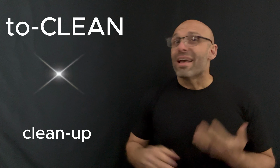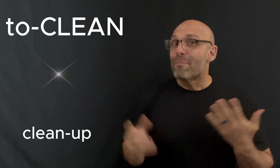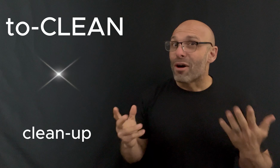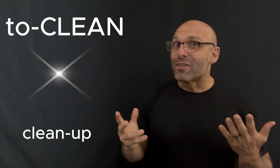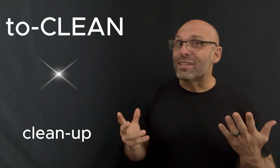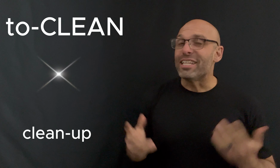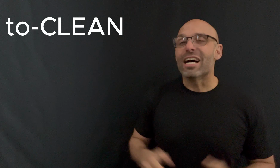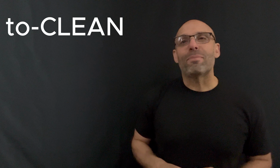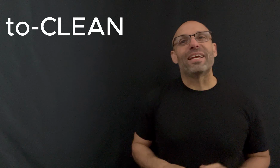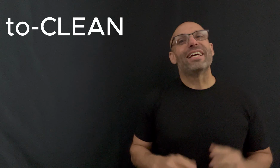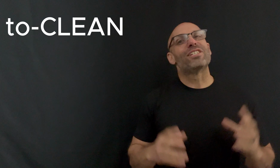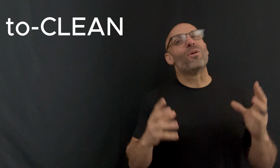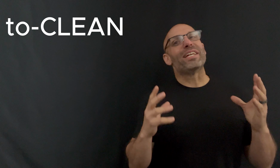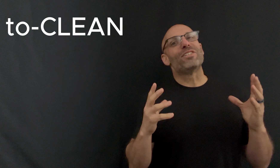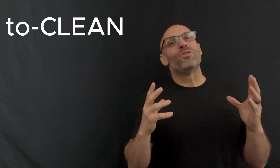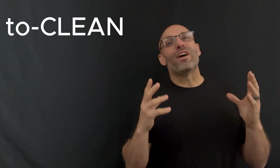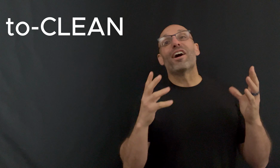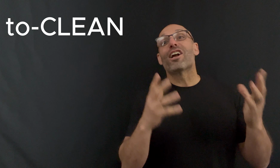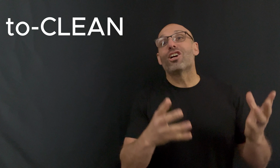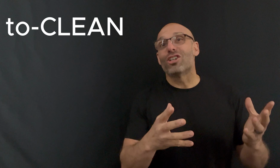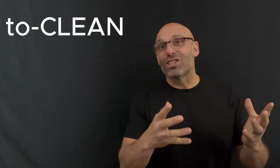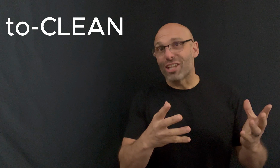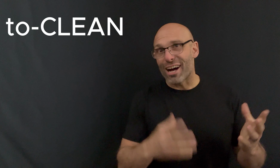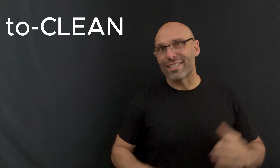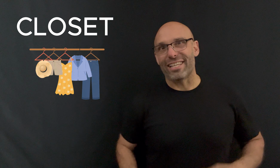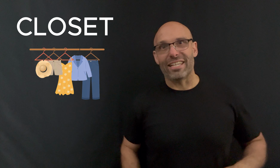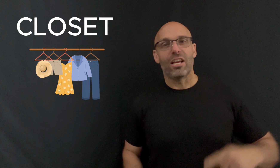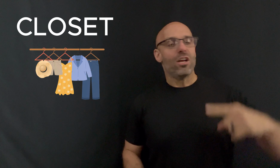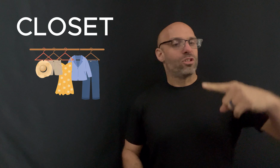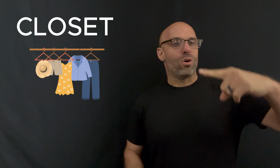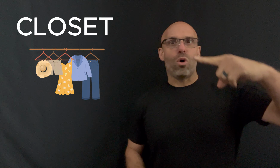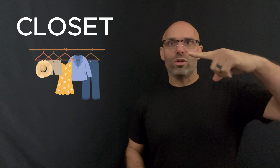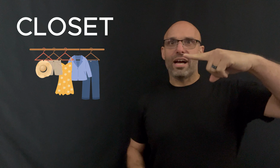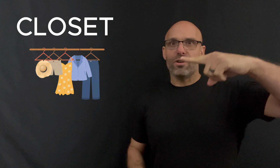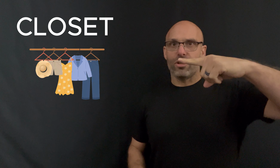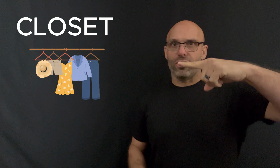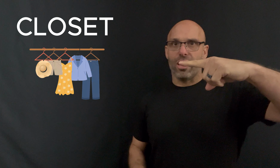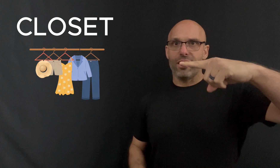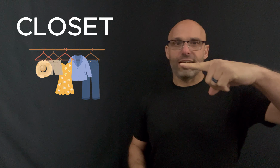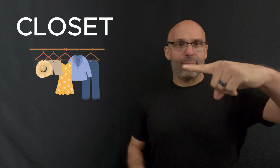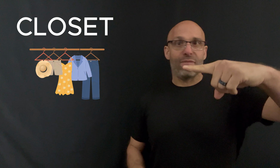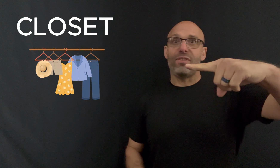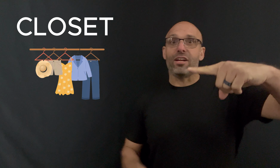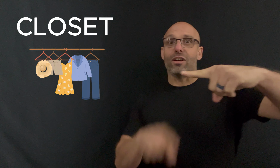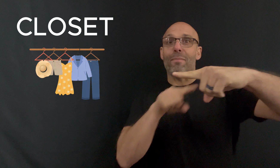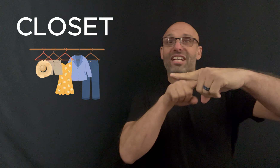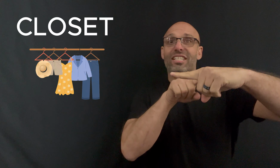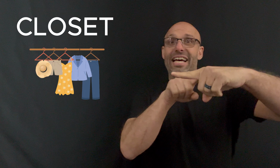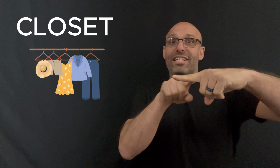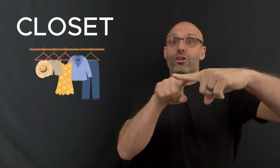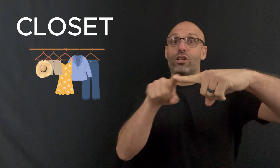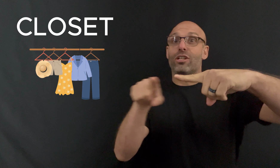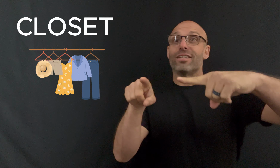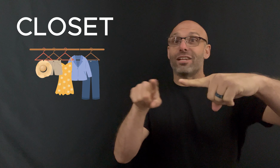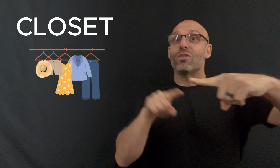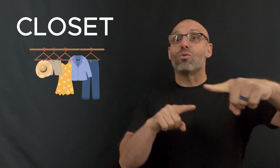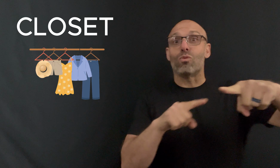Part of cleaning up is going into the closet. So hold out your non-dominant finger. Imagine that is your closet